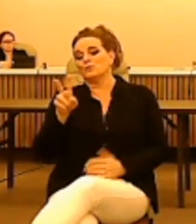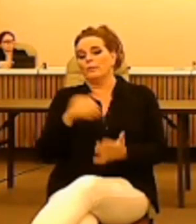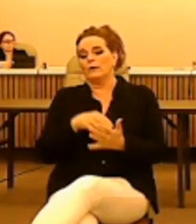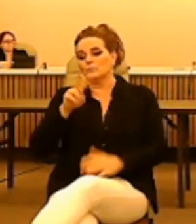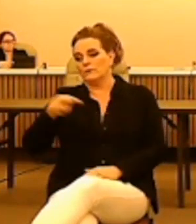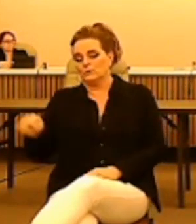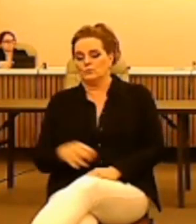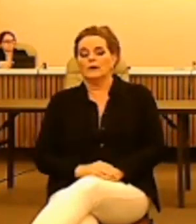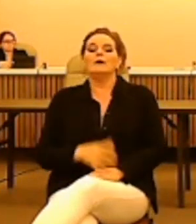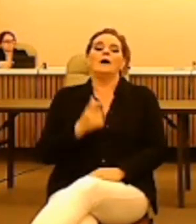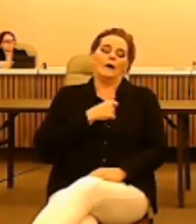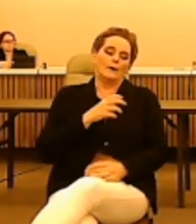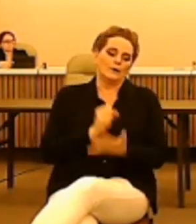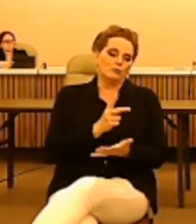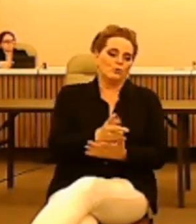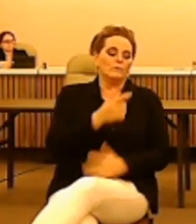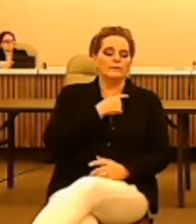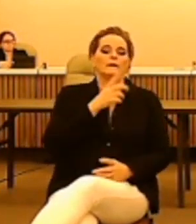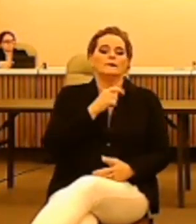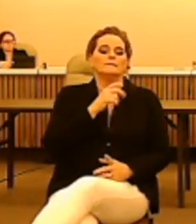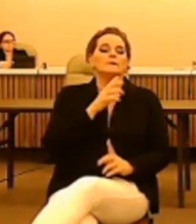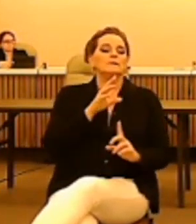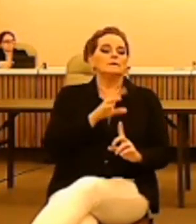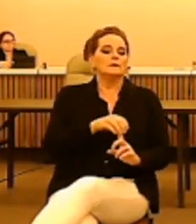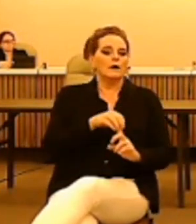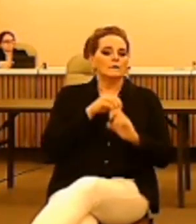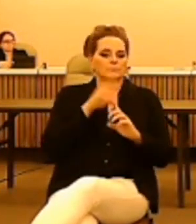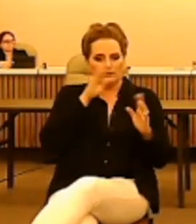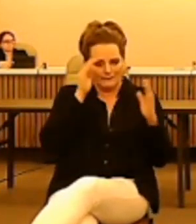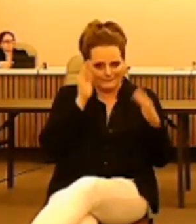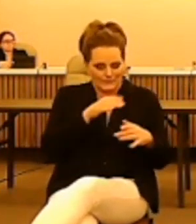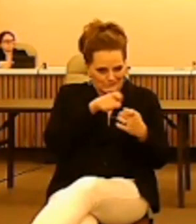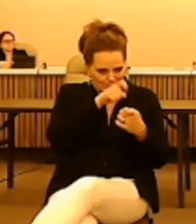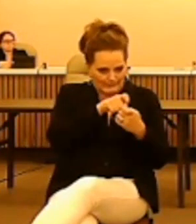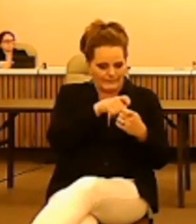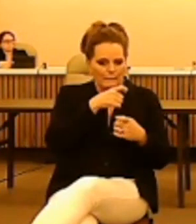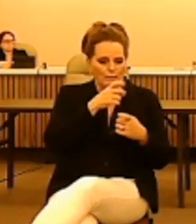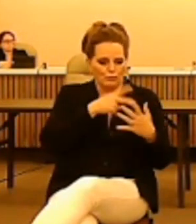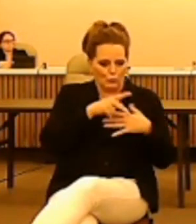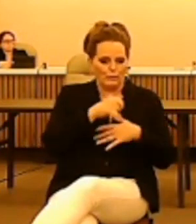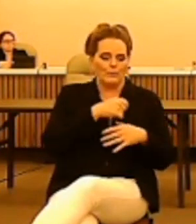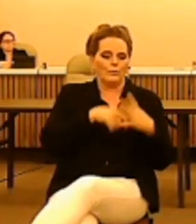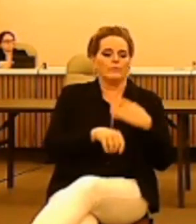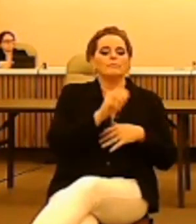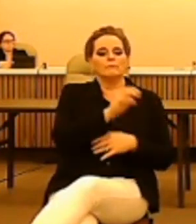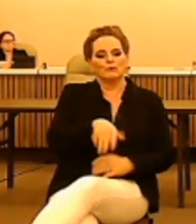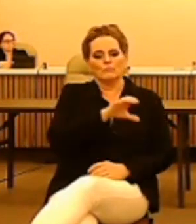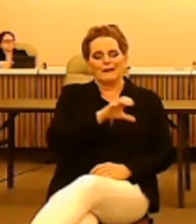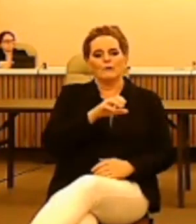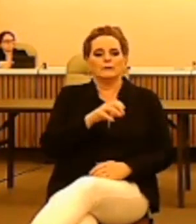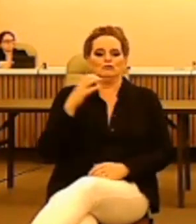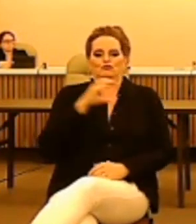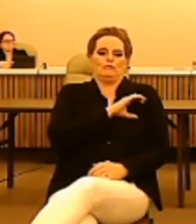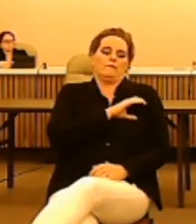12-200/2022 to authorize a special attention detail program with the Monroe County Sheriff's Office.